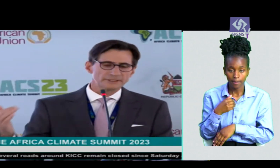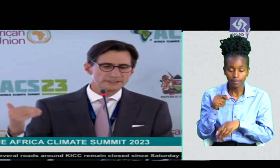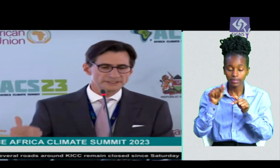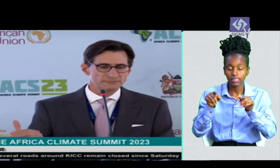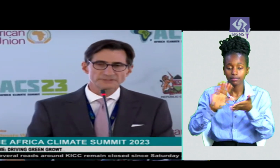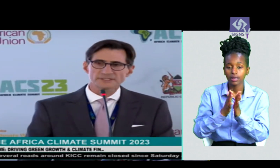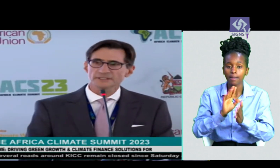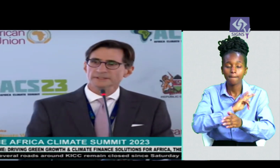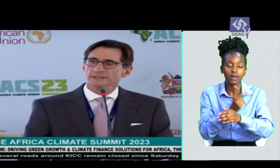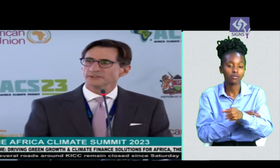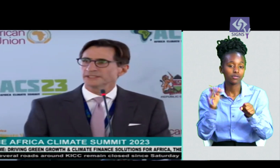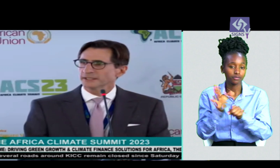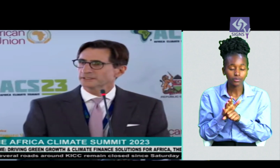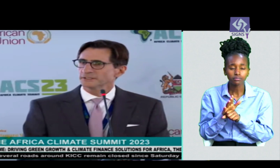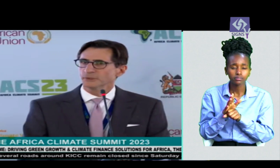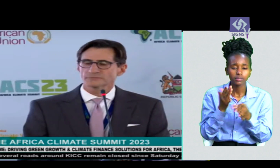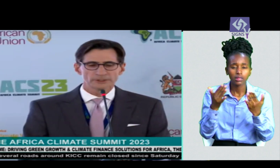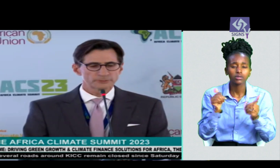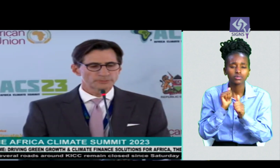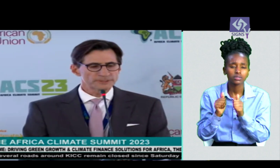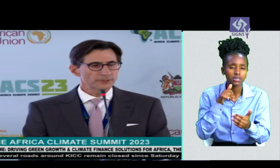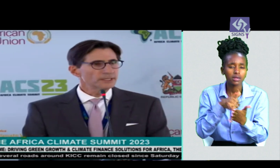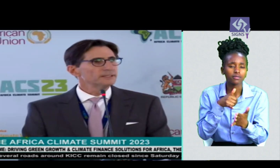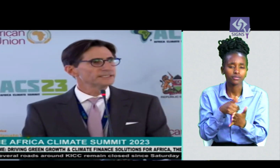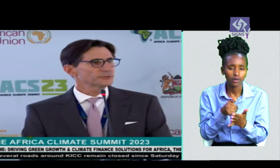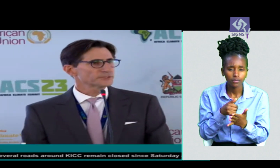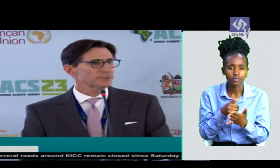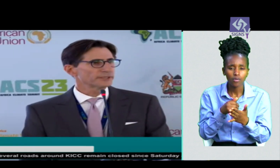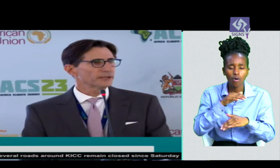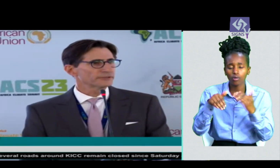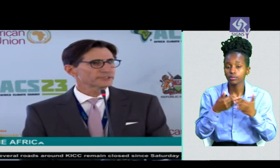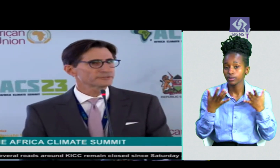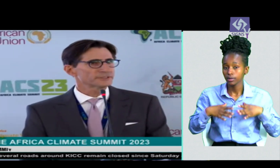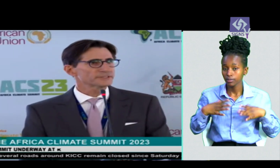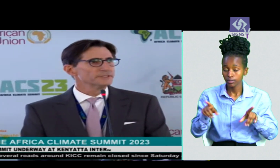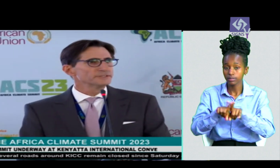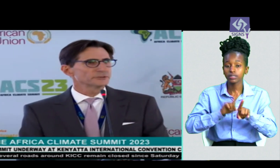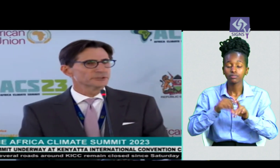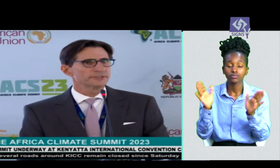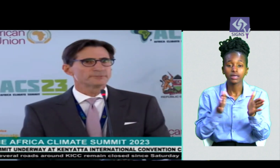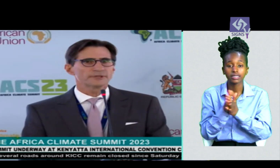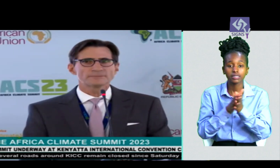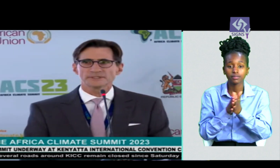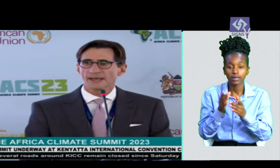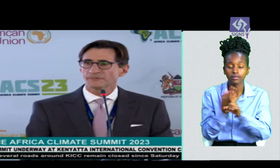even in its infancy, to engage the most vulnerable people and to inspire other countries to learn and perhaps